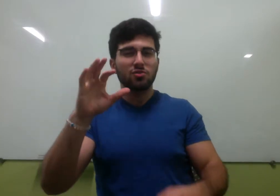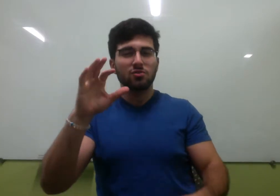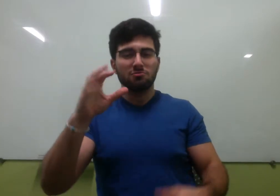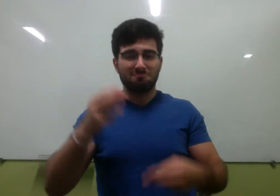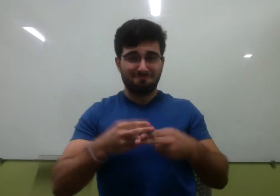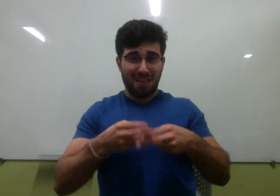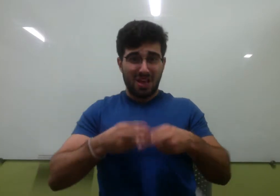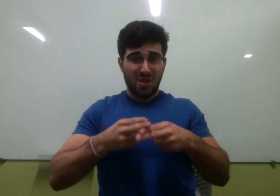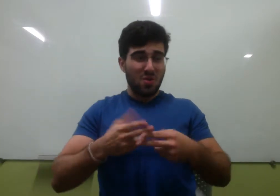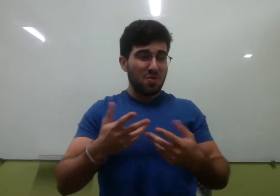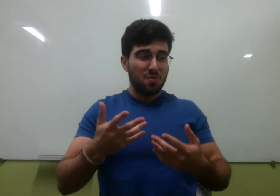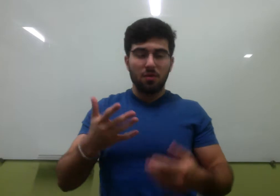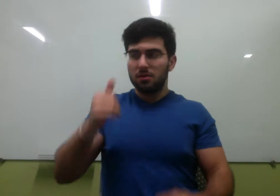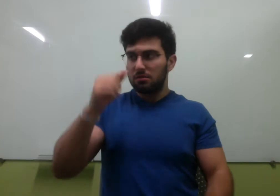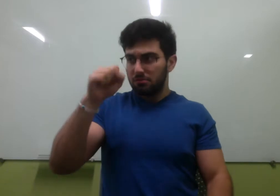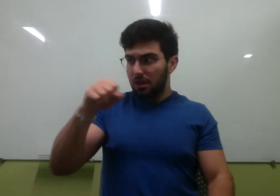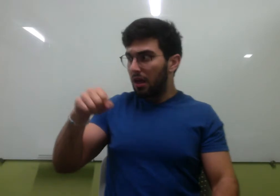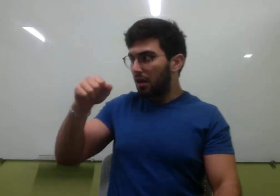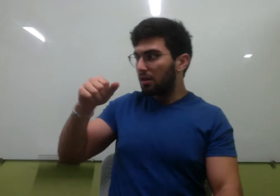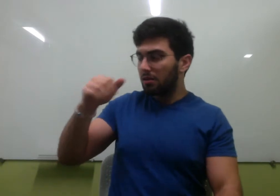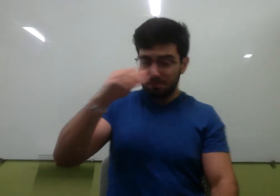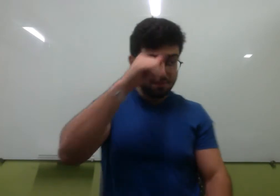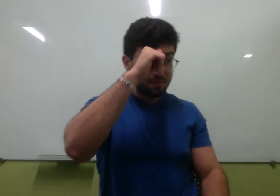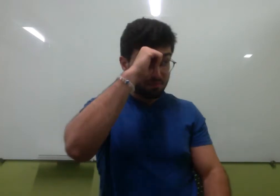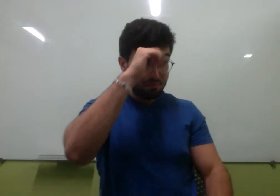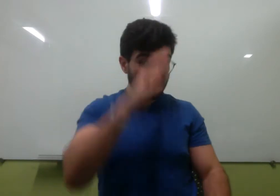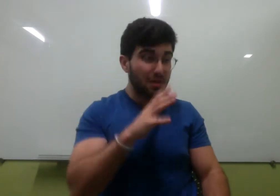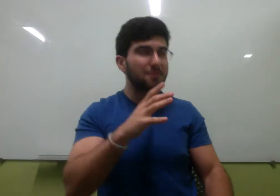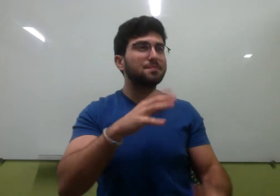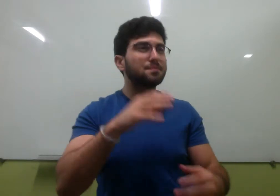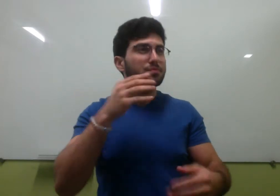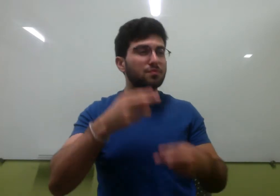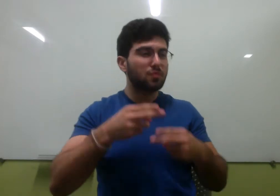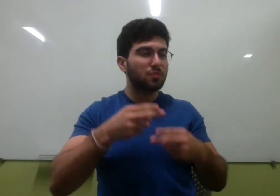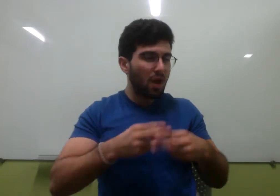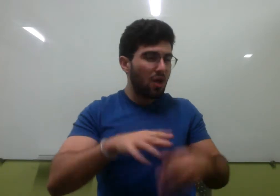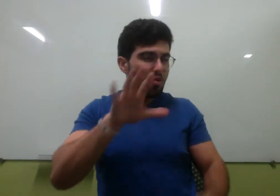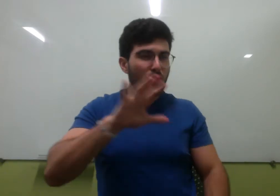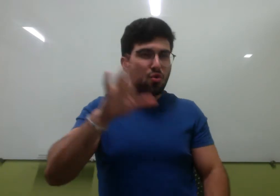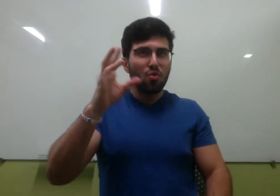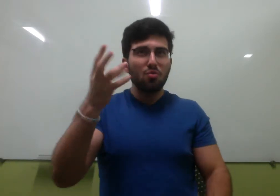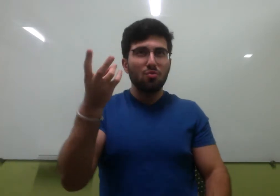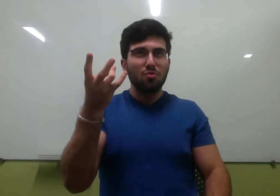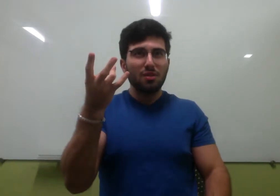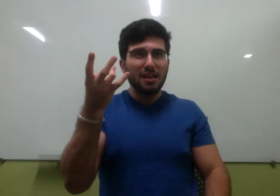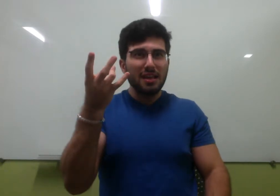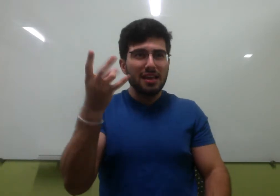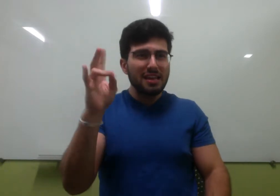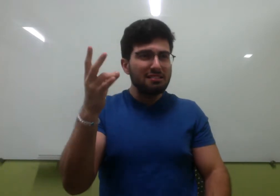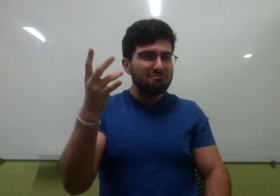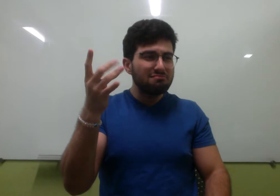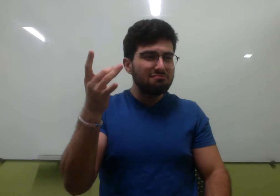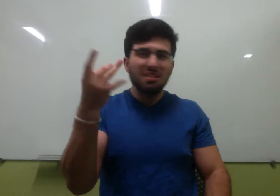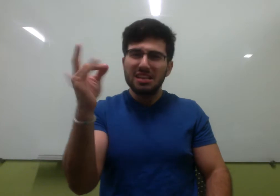1,360 kilograms. So That's they're big. Amazing. They're big animals, but they're also known as like gentle giants too. Like they're not